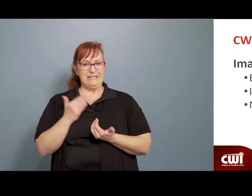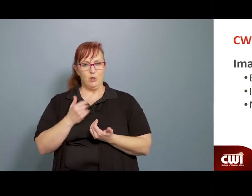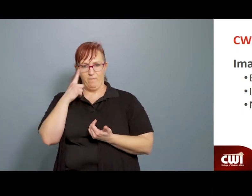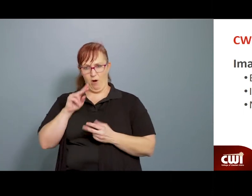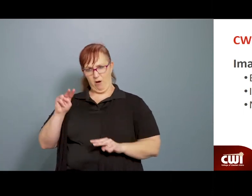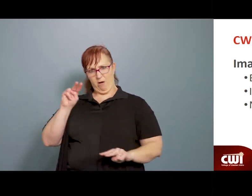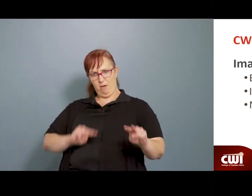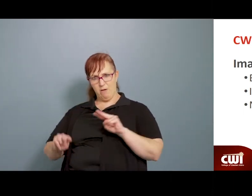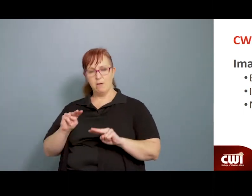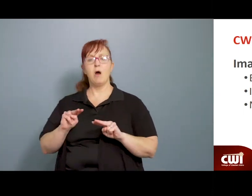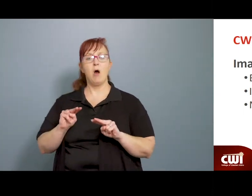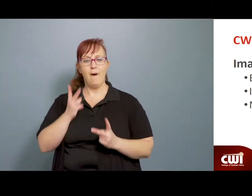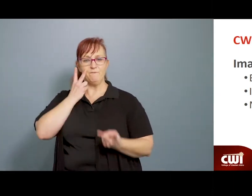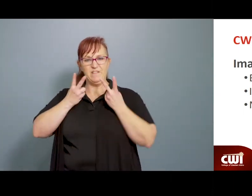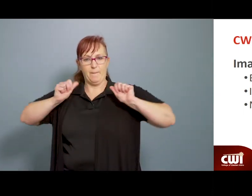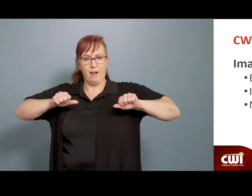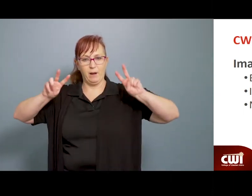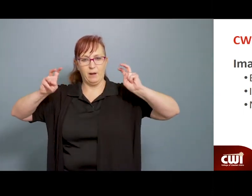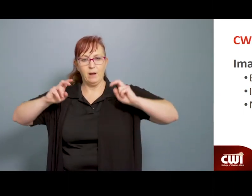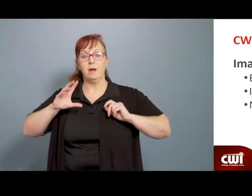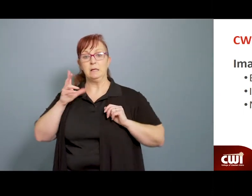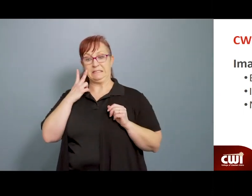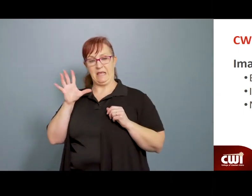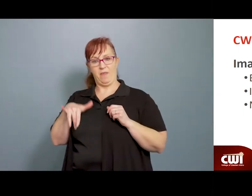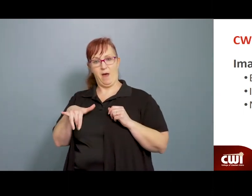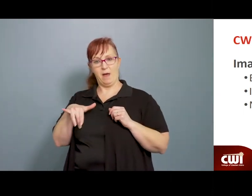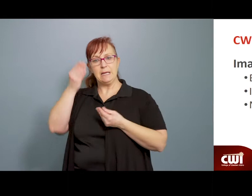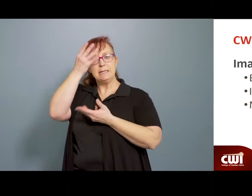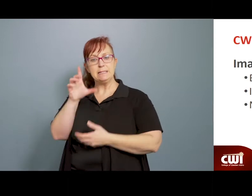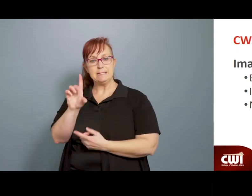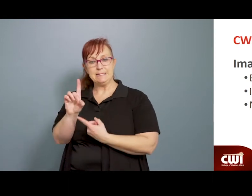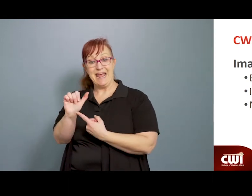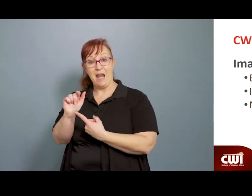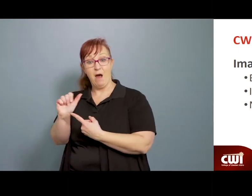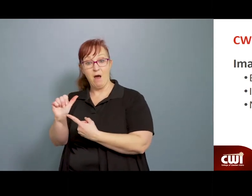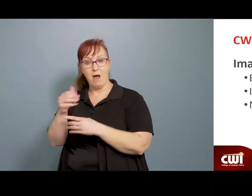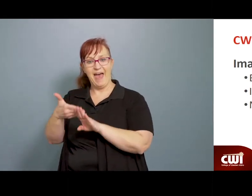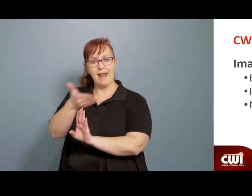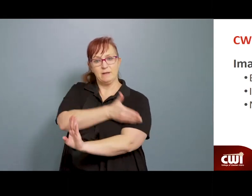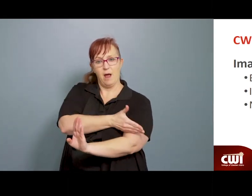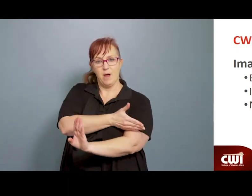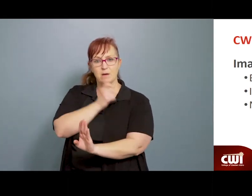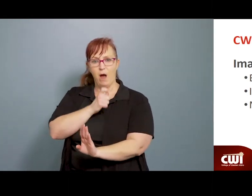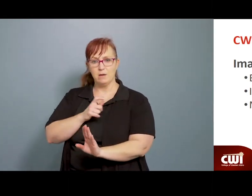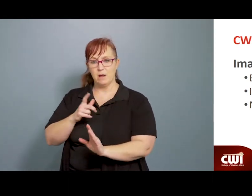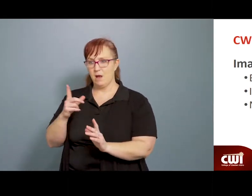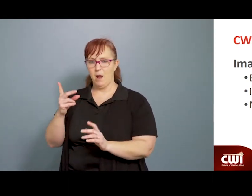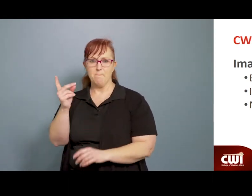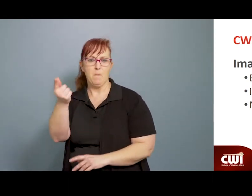us to have visibility into that data ahead of time, so we're not reacting. Instead, we're